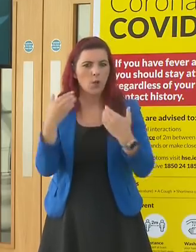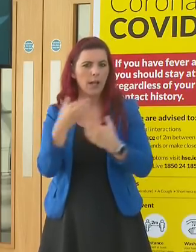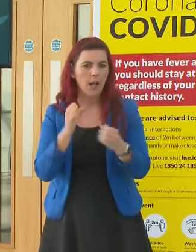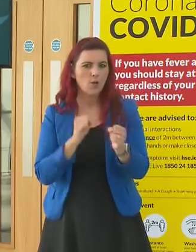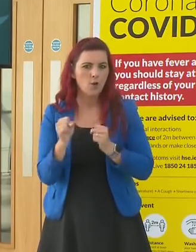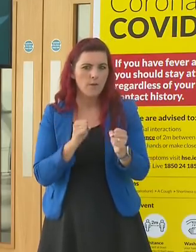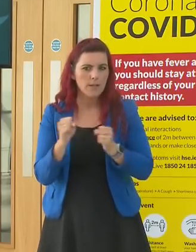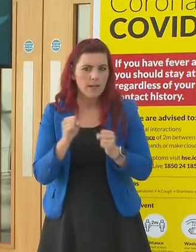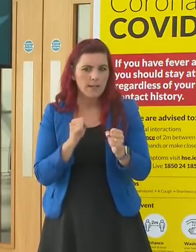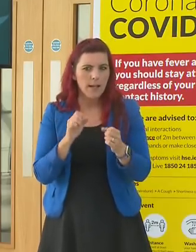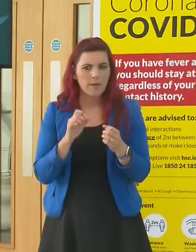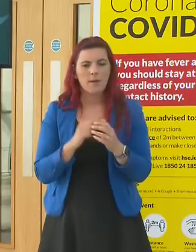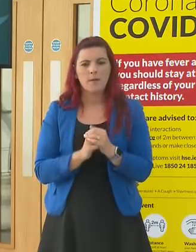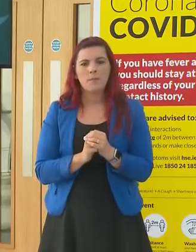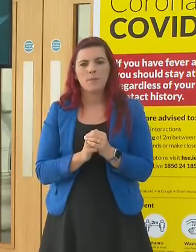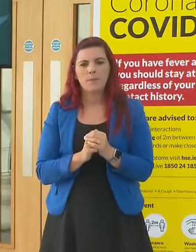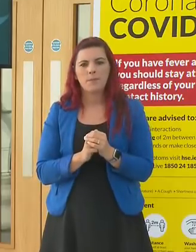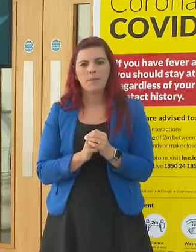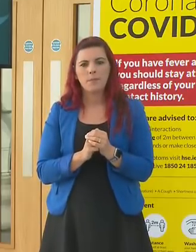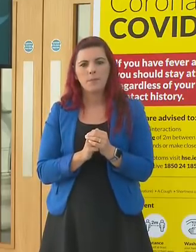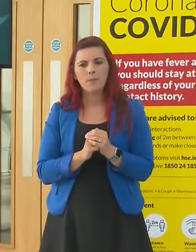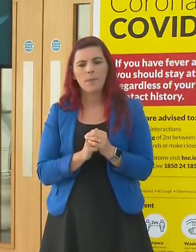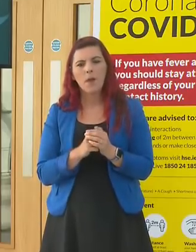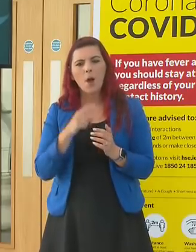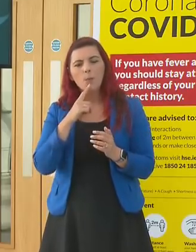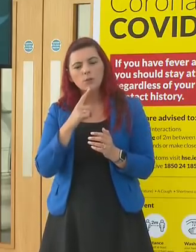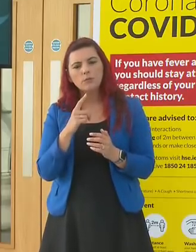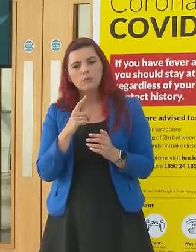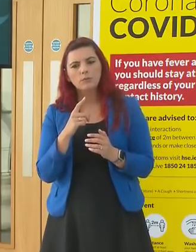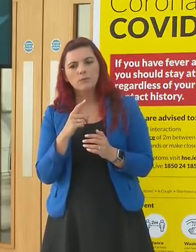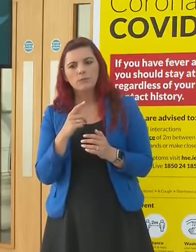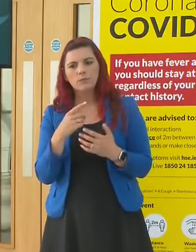getting busier already. But I had